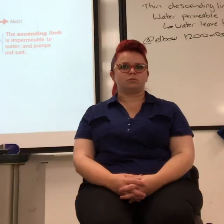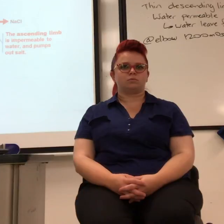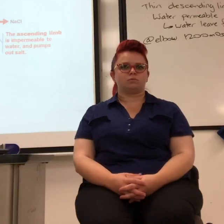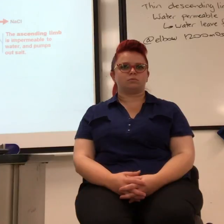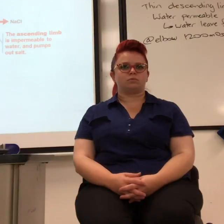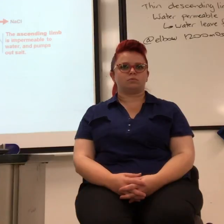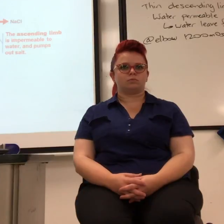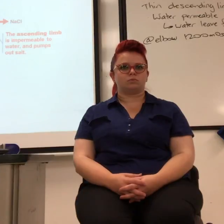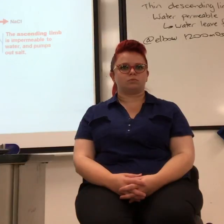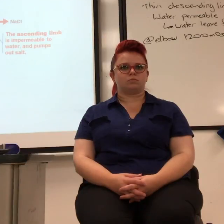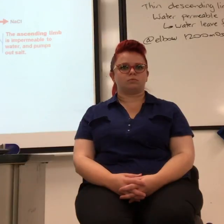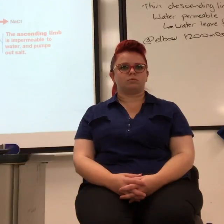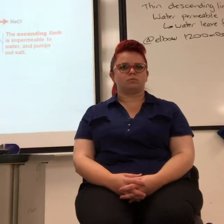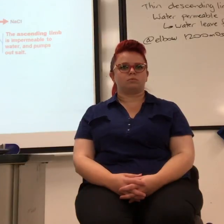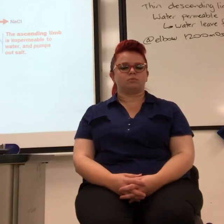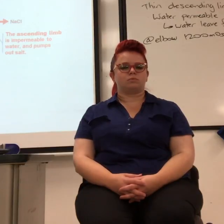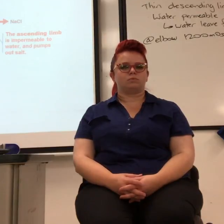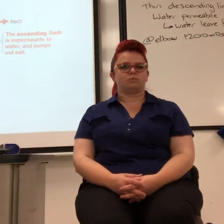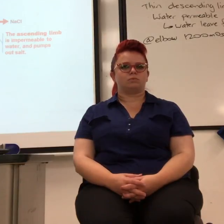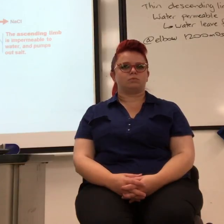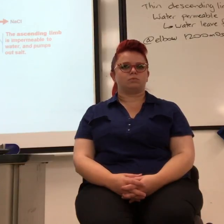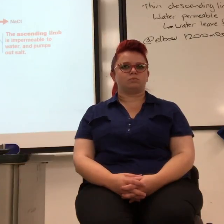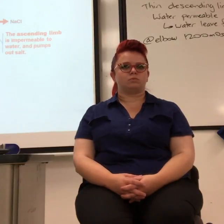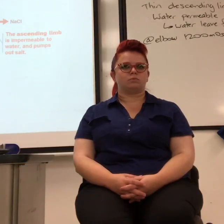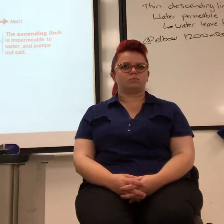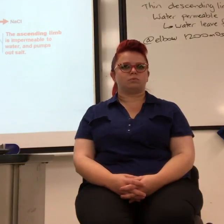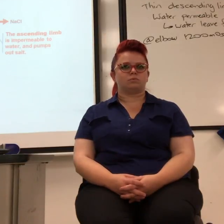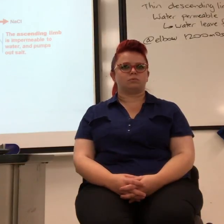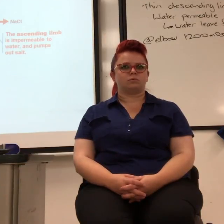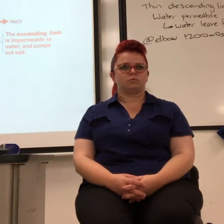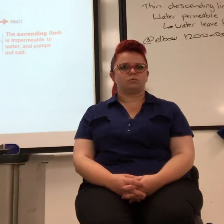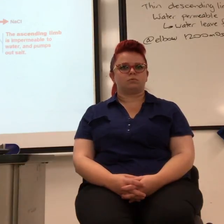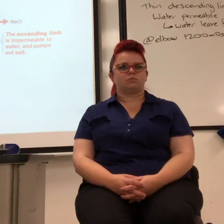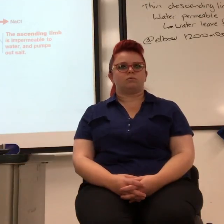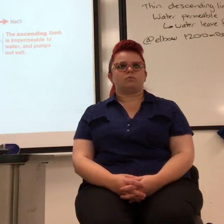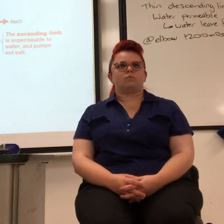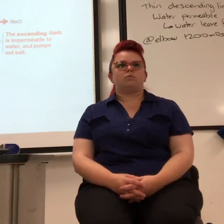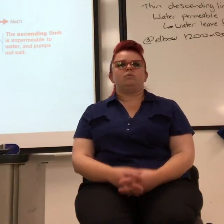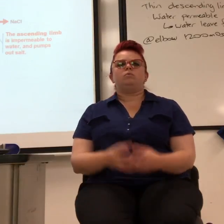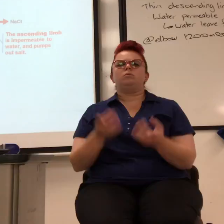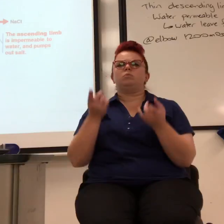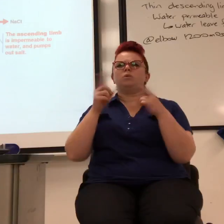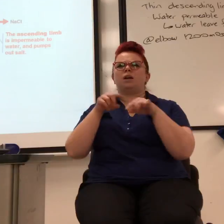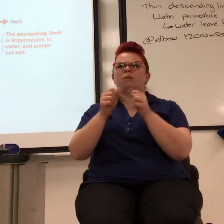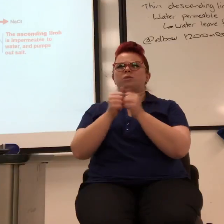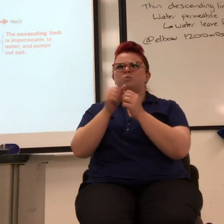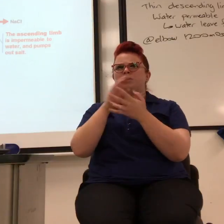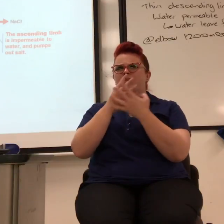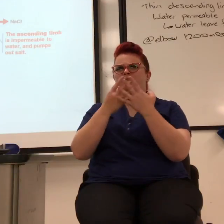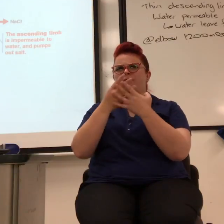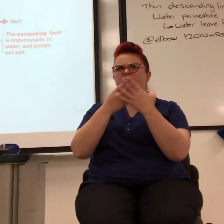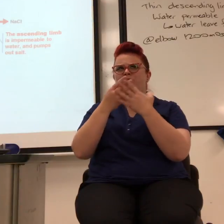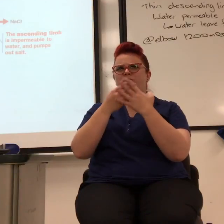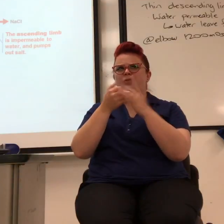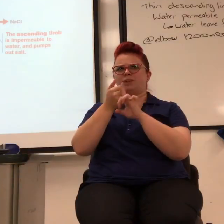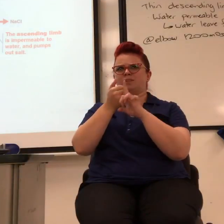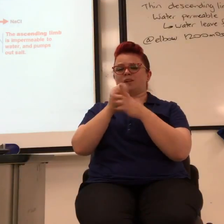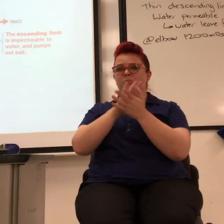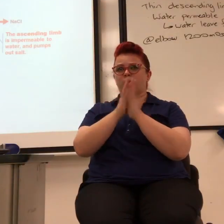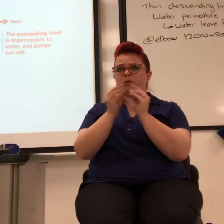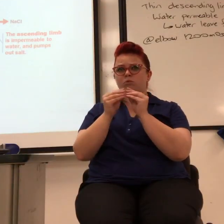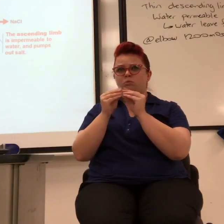pump out NaCl. What do you do to the filtrate? Do you concentrate it or dilute it when